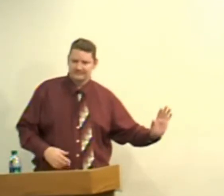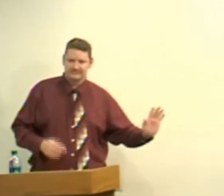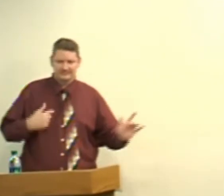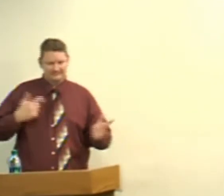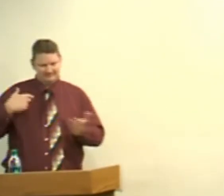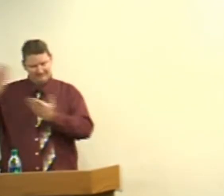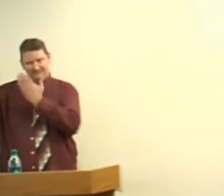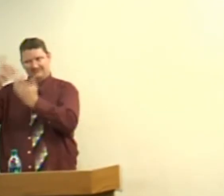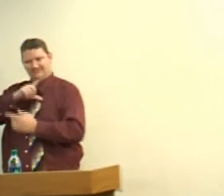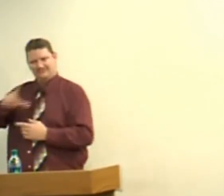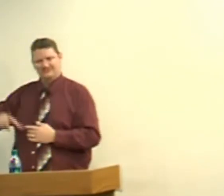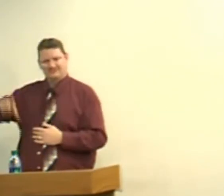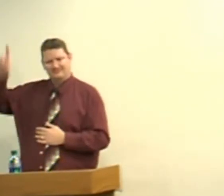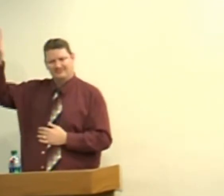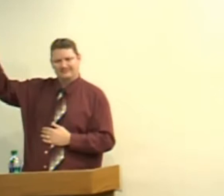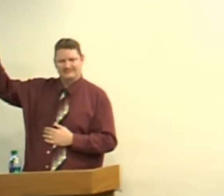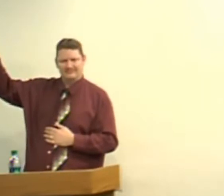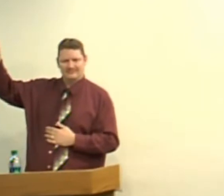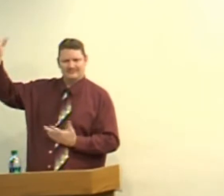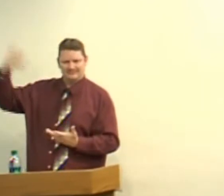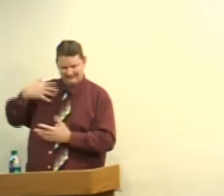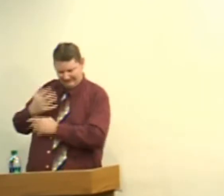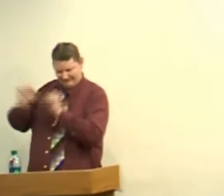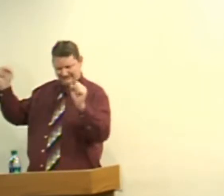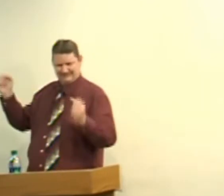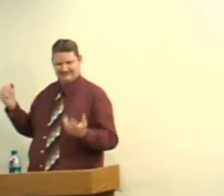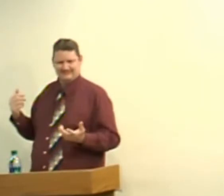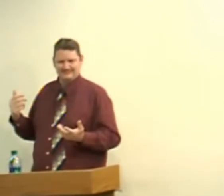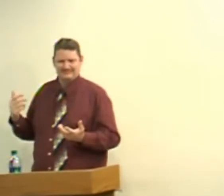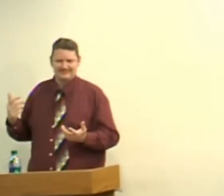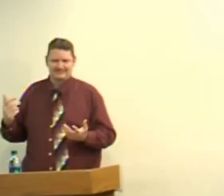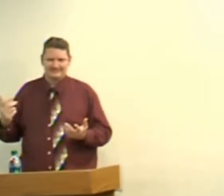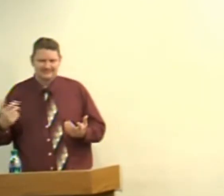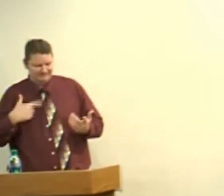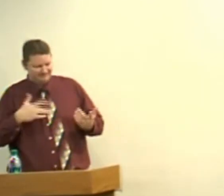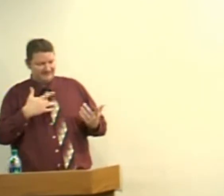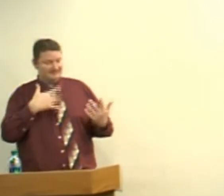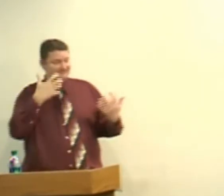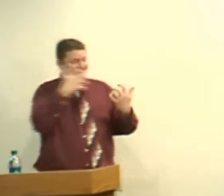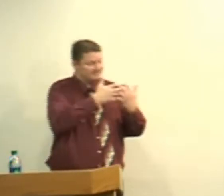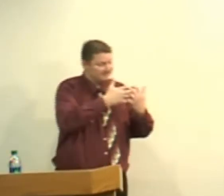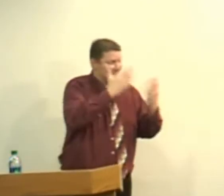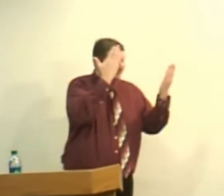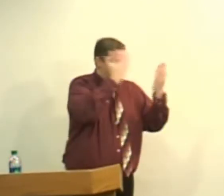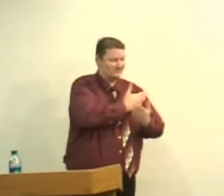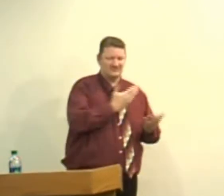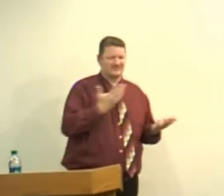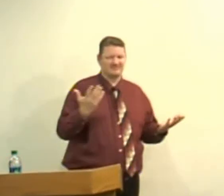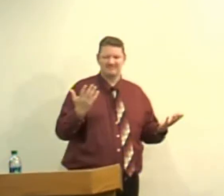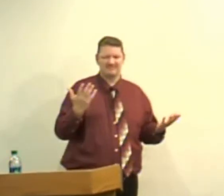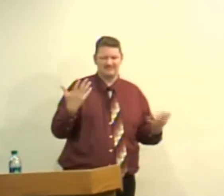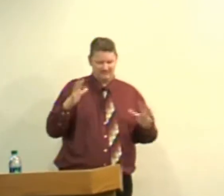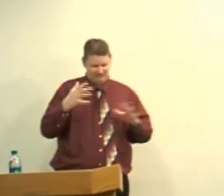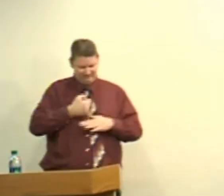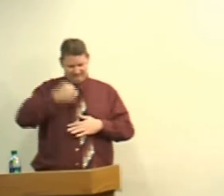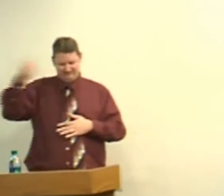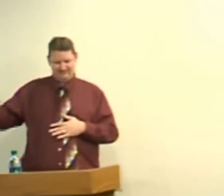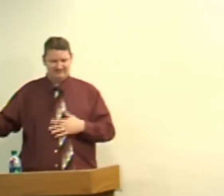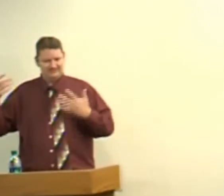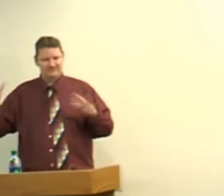that and say, no, I can't. I serve the Lord now. I serve the Lord now. I am saved. But once you serve the